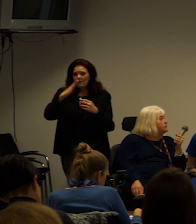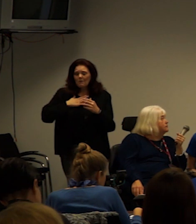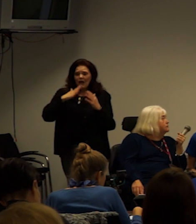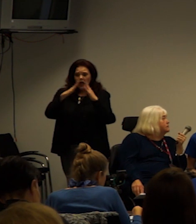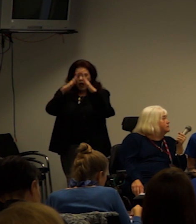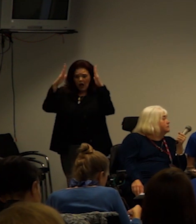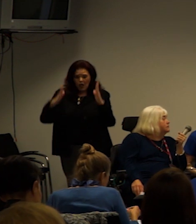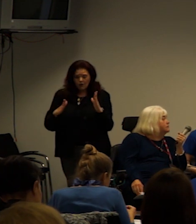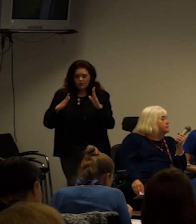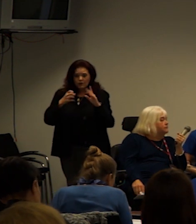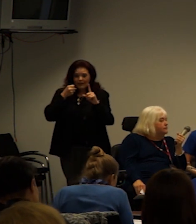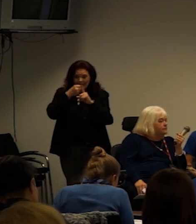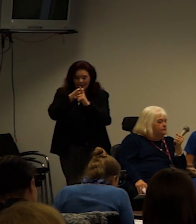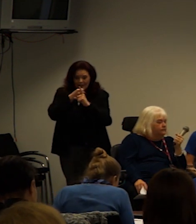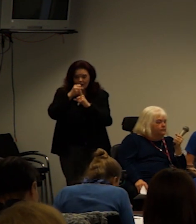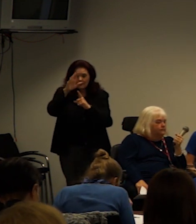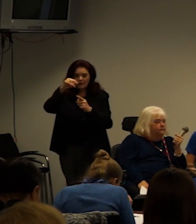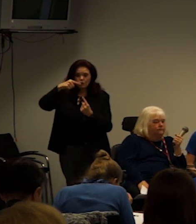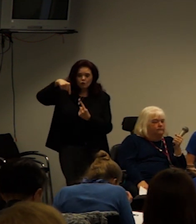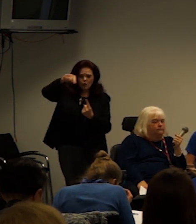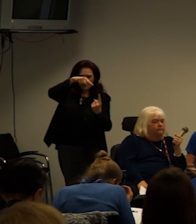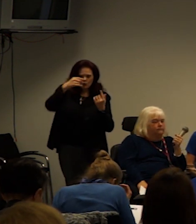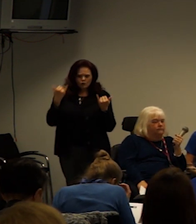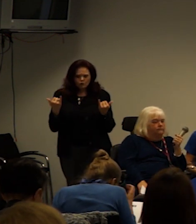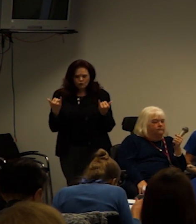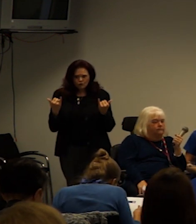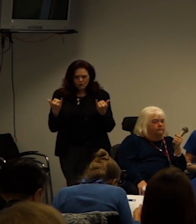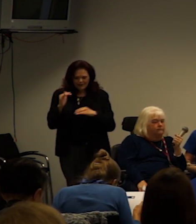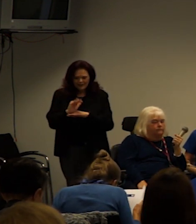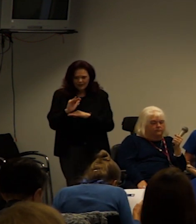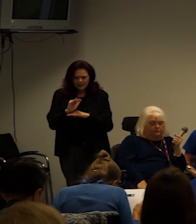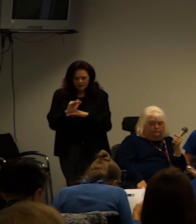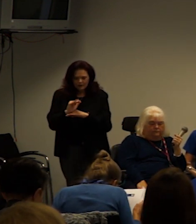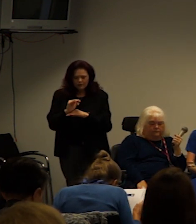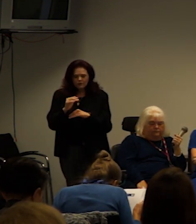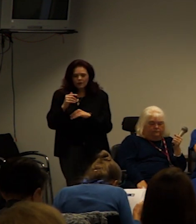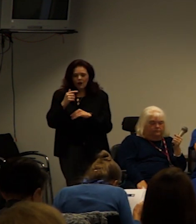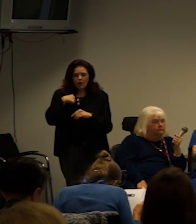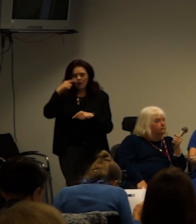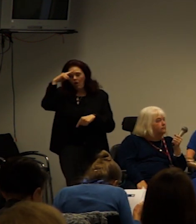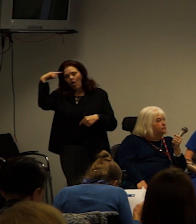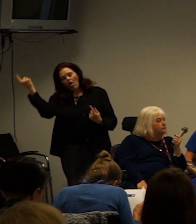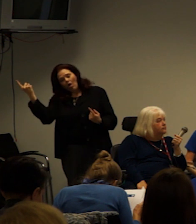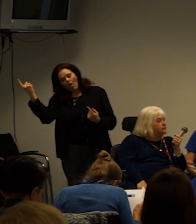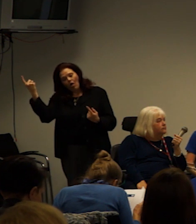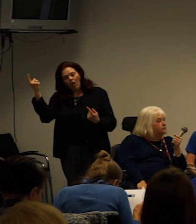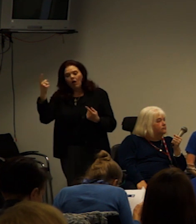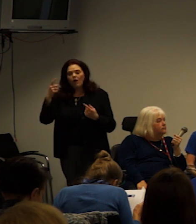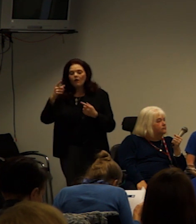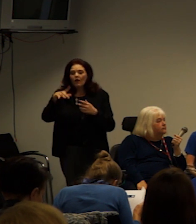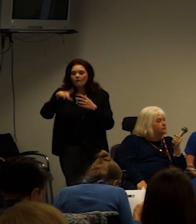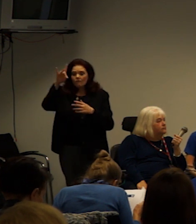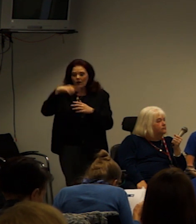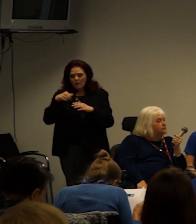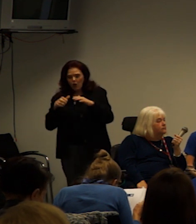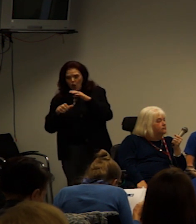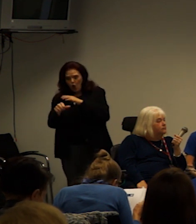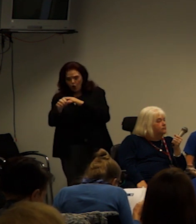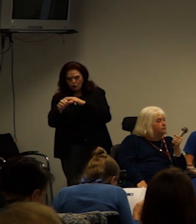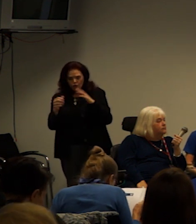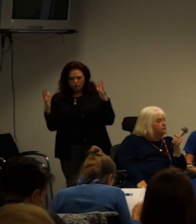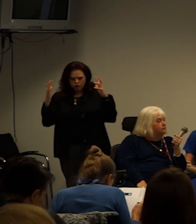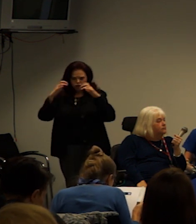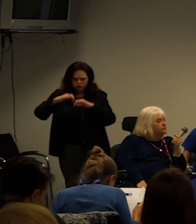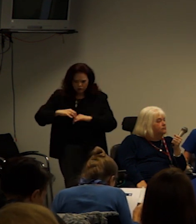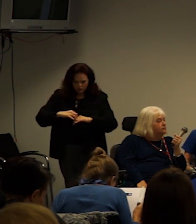house got hit by a tornado tonight, and I'm knocked out, and I'm found under the rubble, I want them to be able